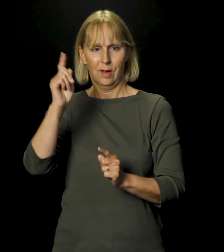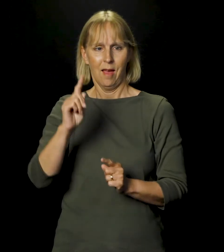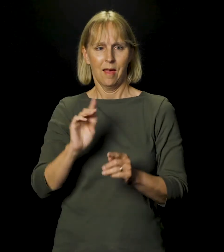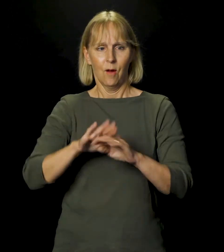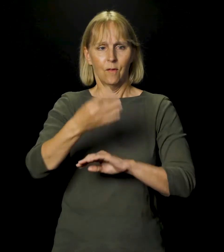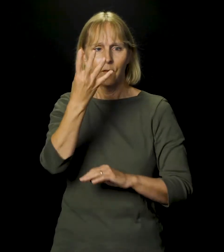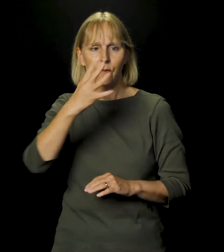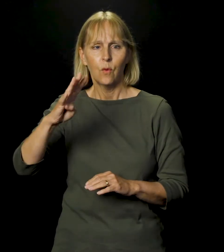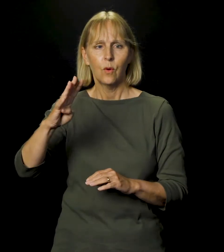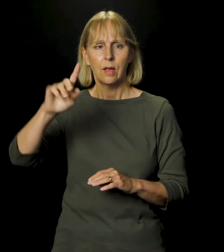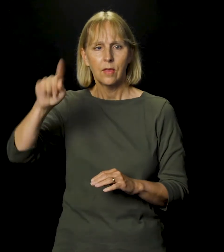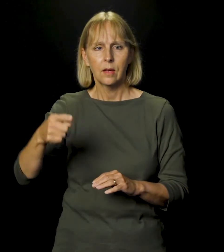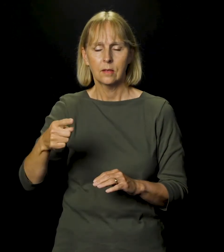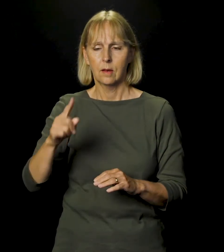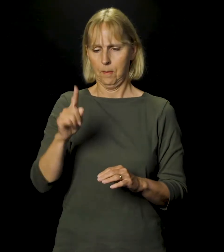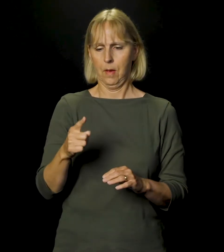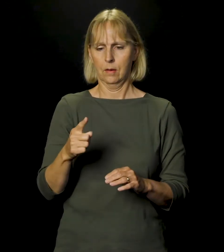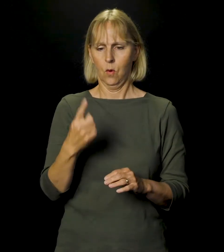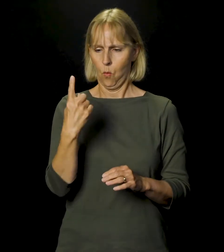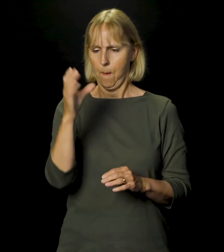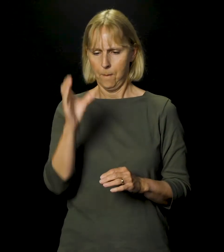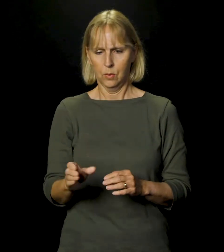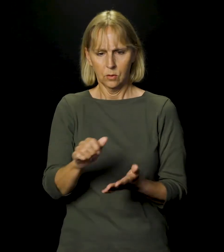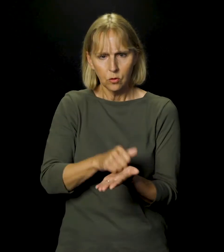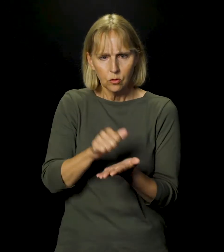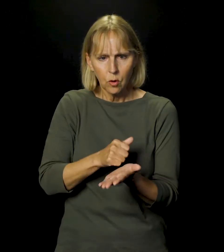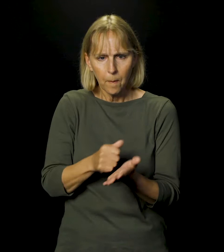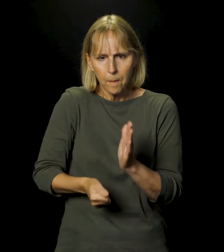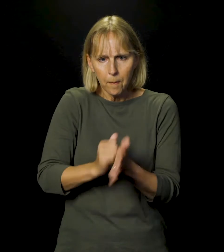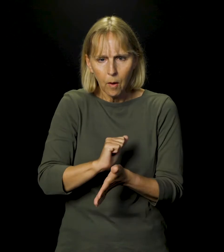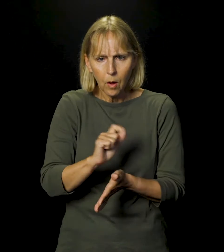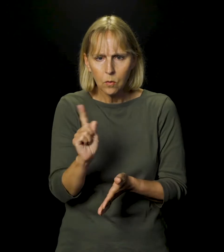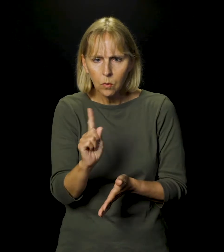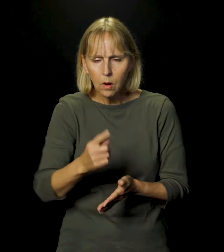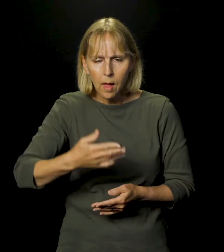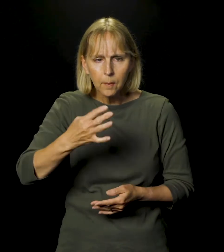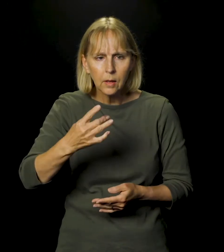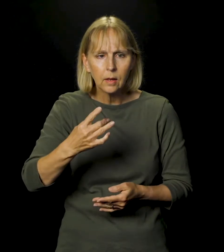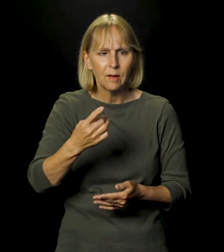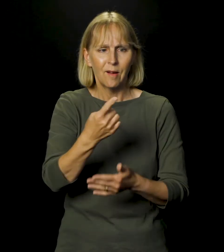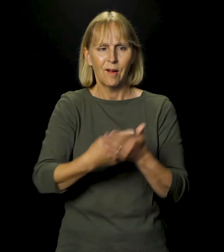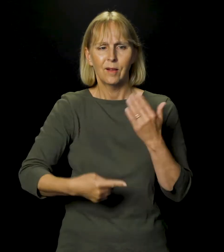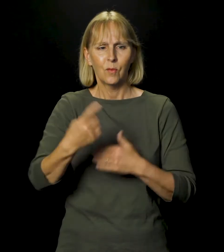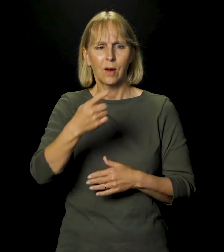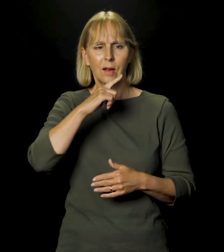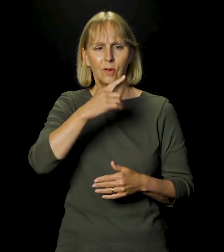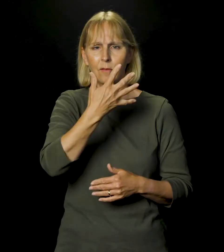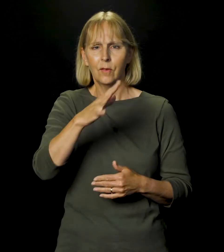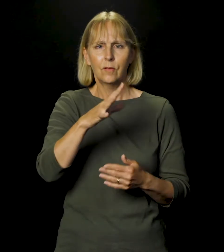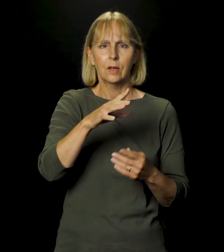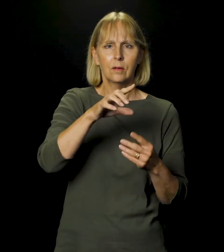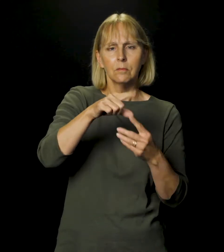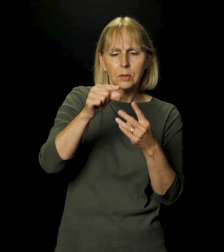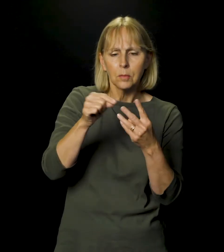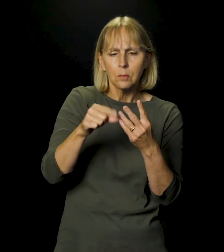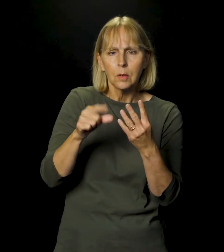person gets 80 to 85% of their needs in only 150 different items in the supermarket.